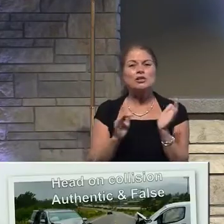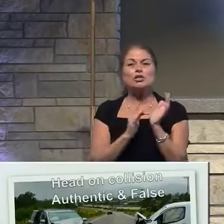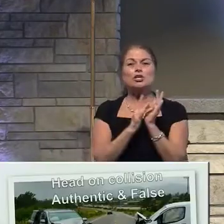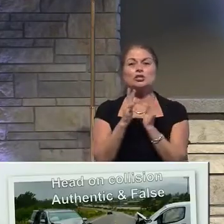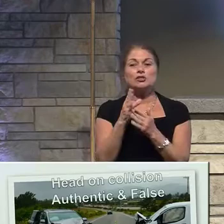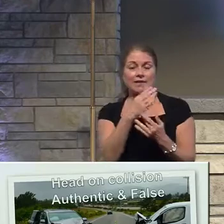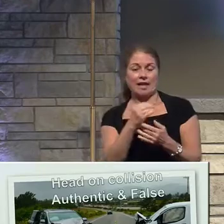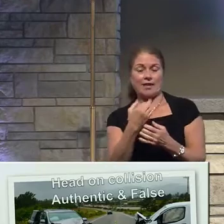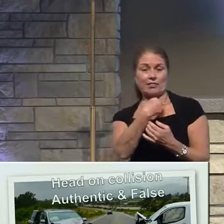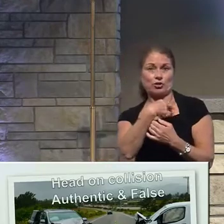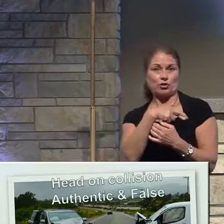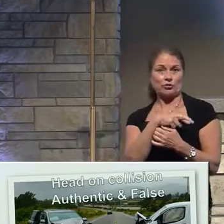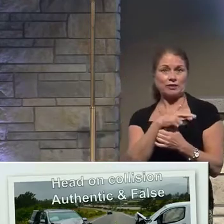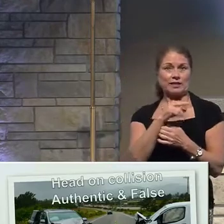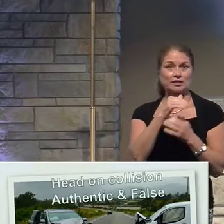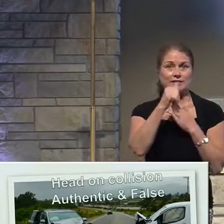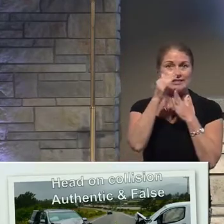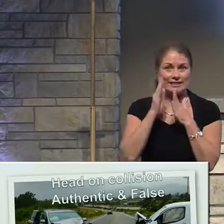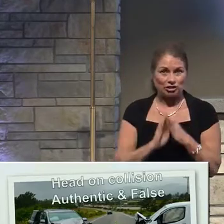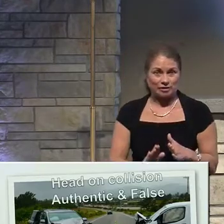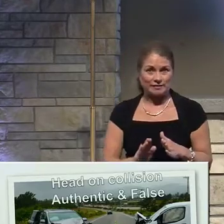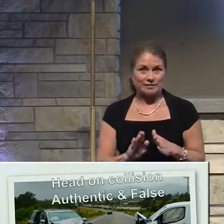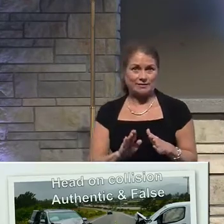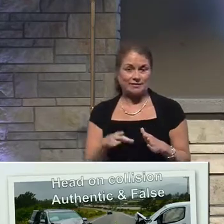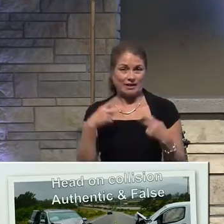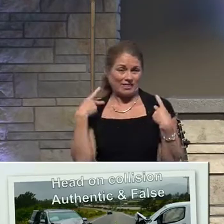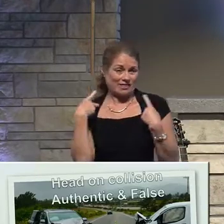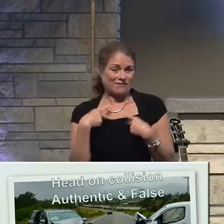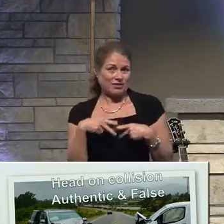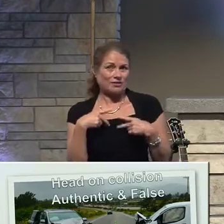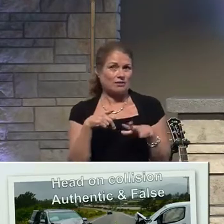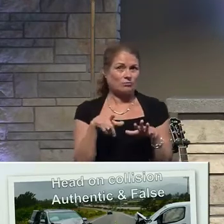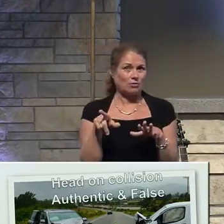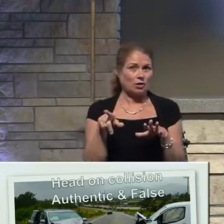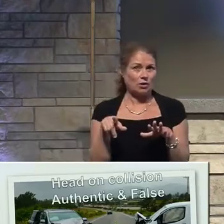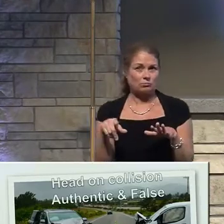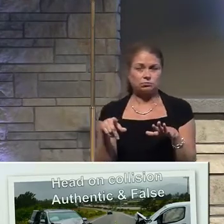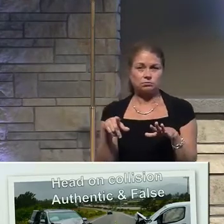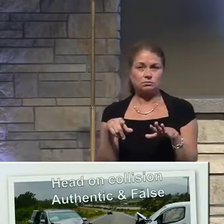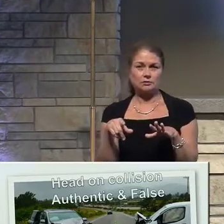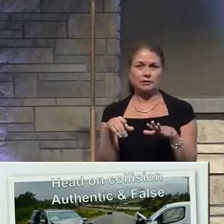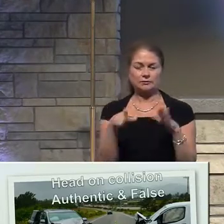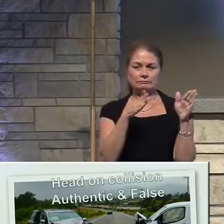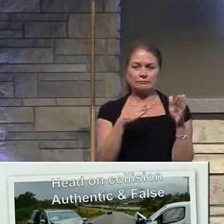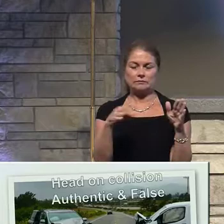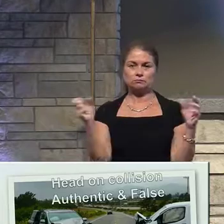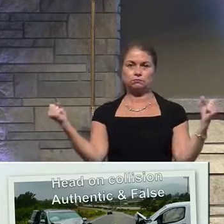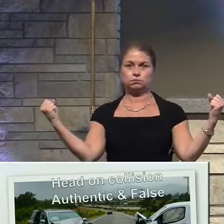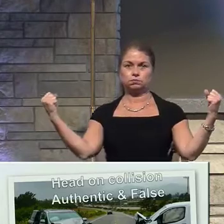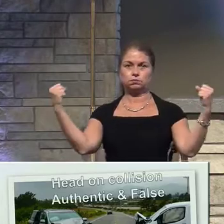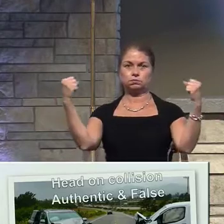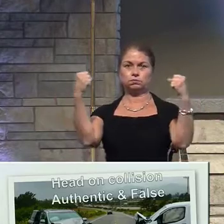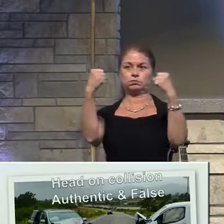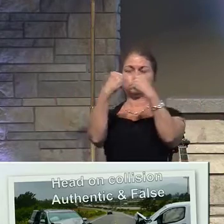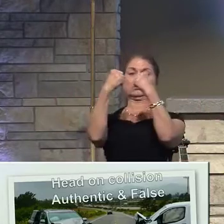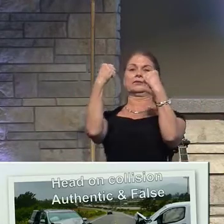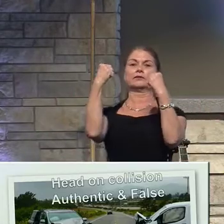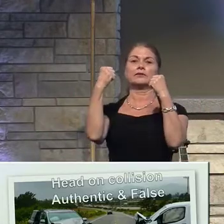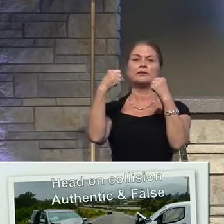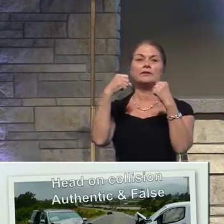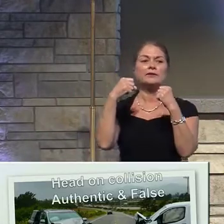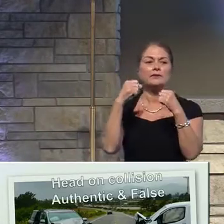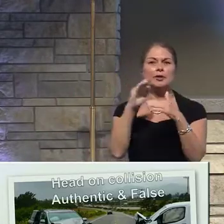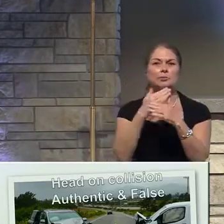and the religious elite, the Pharisees and the Sadducees, they're headed for a head-on collision. A head-on collision